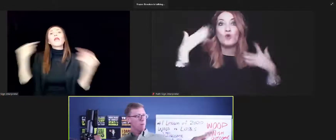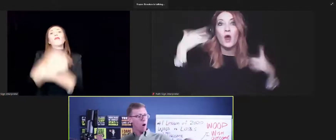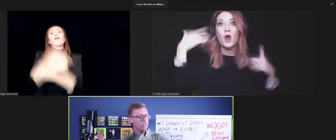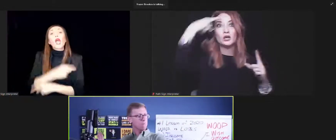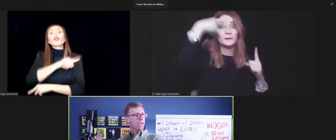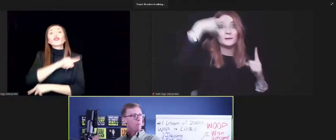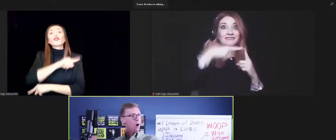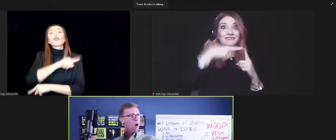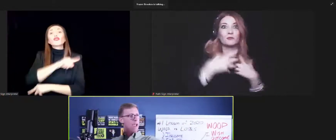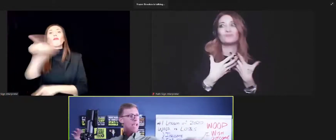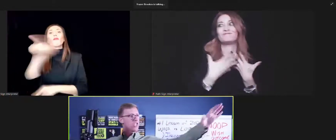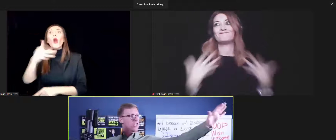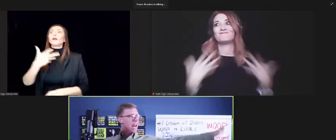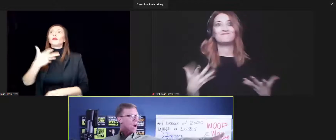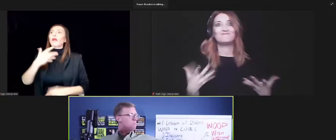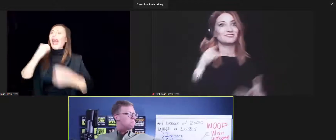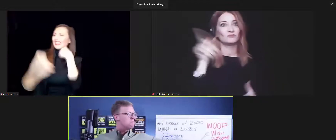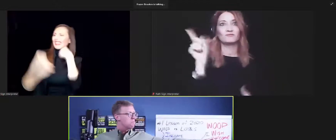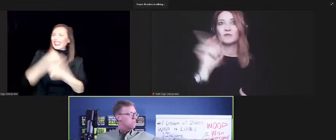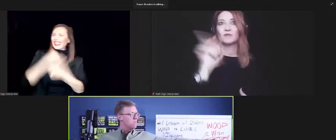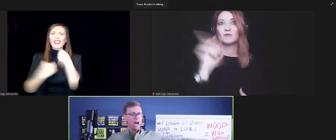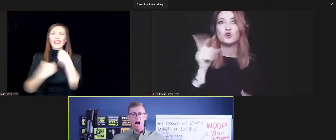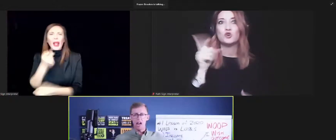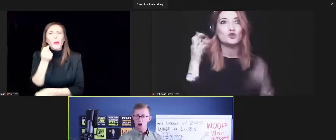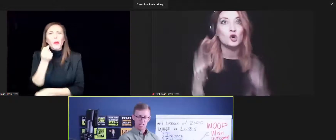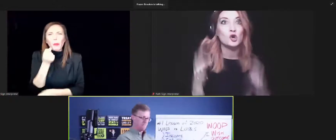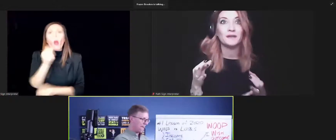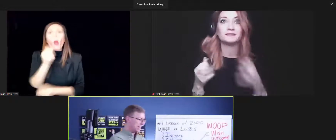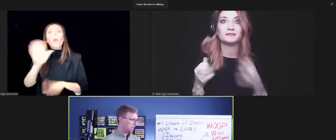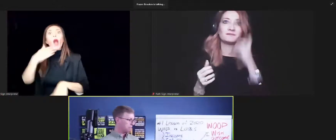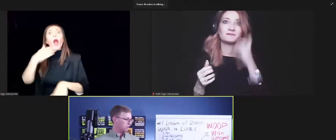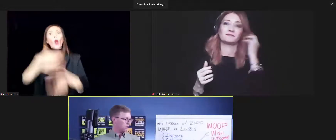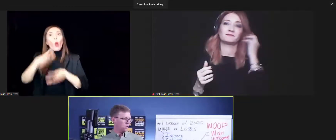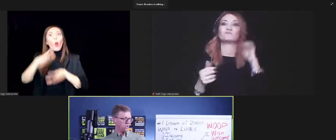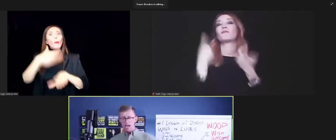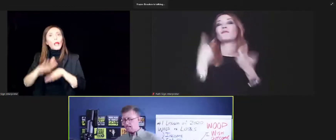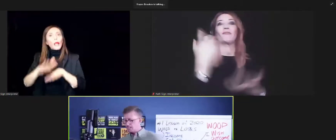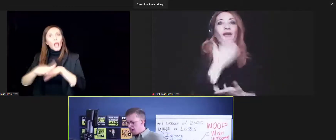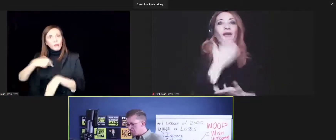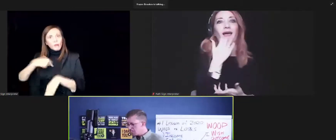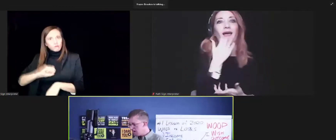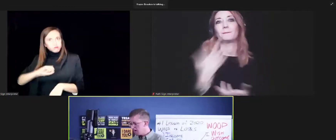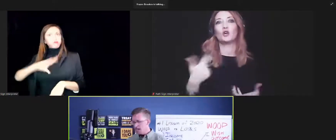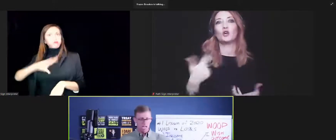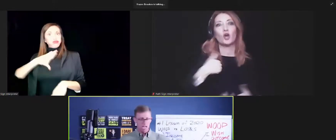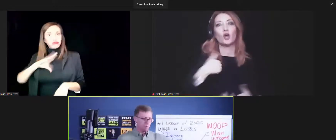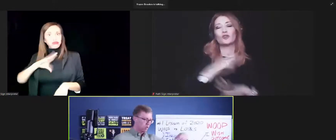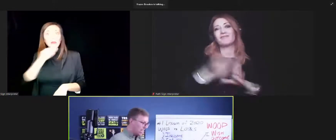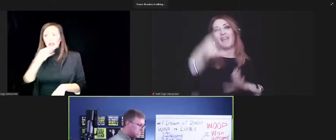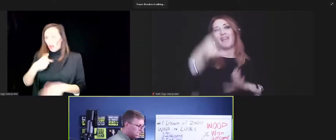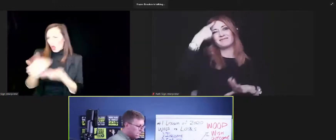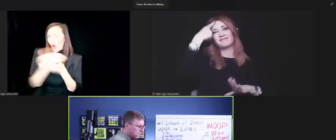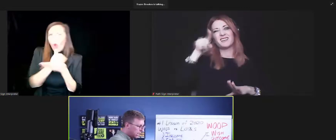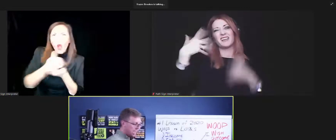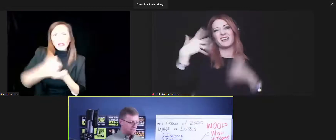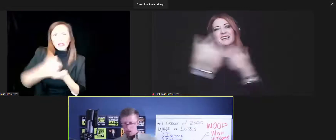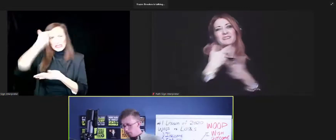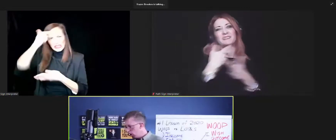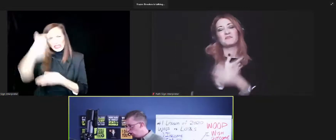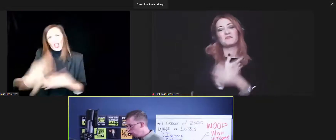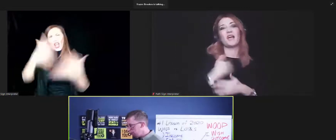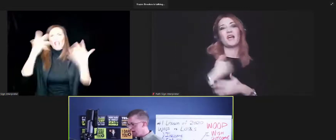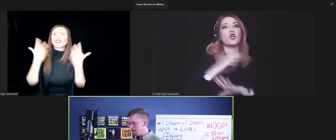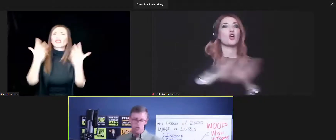network marketing by GoPro inside out. I know it's finding people, it's inviting, it's presenting, it's